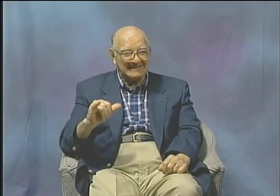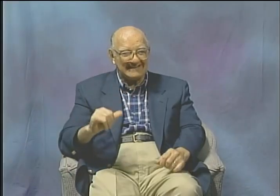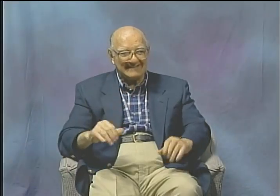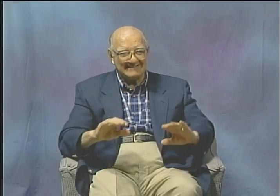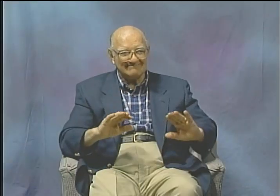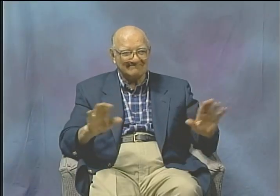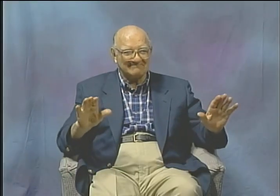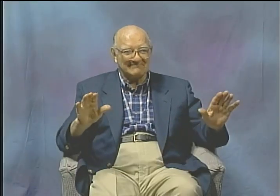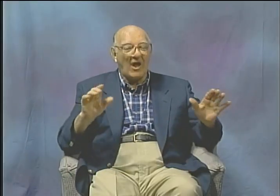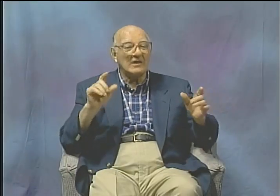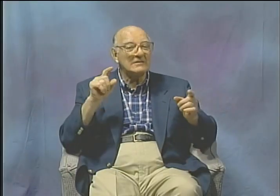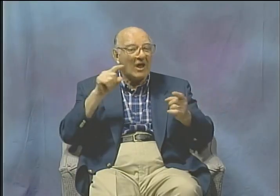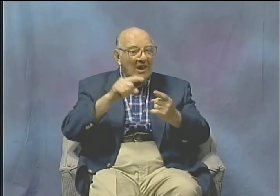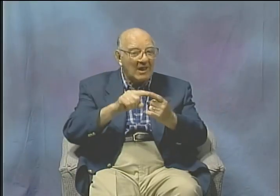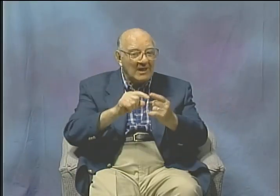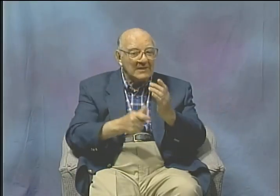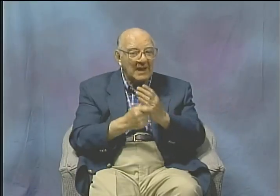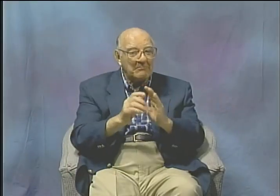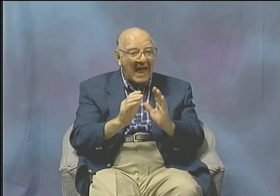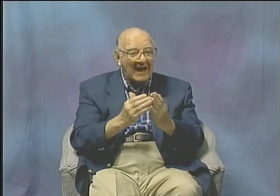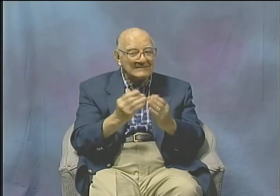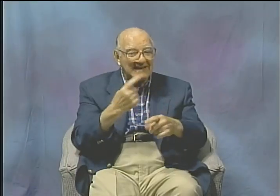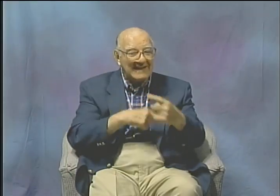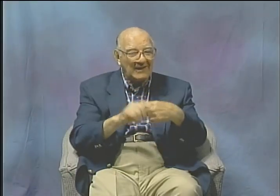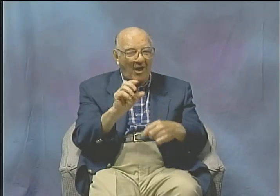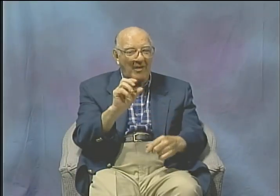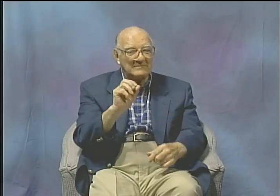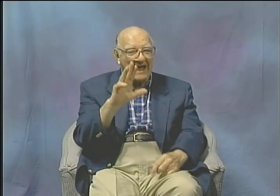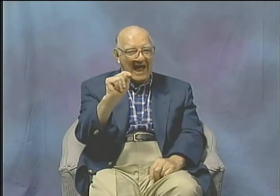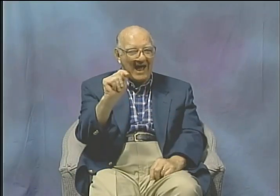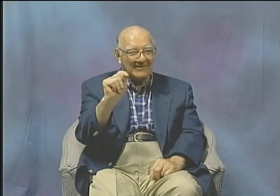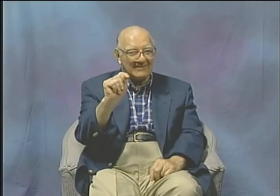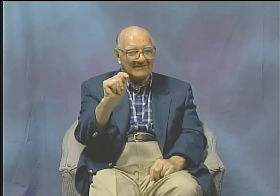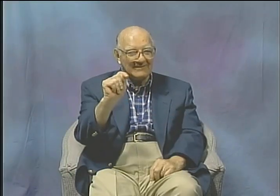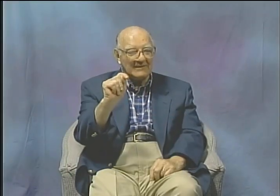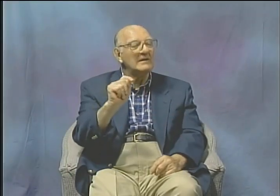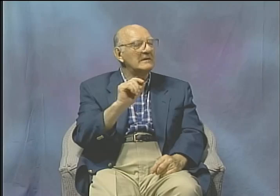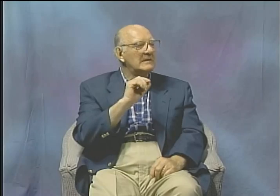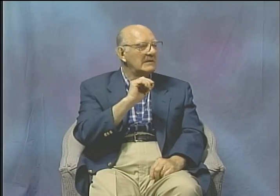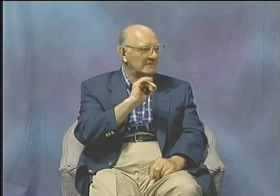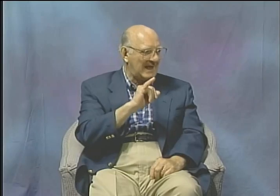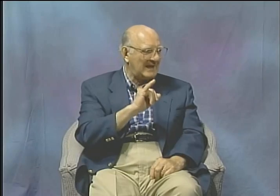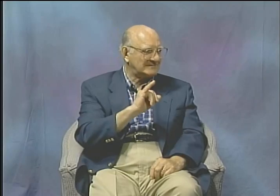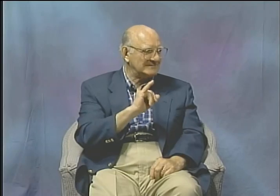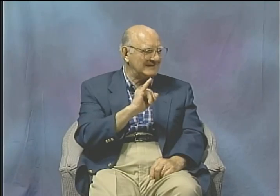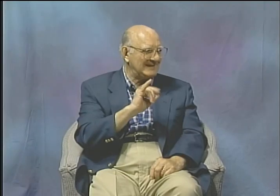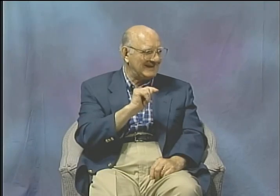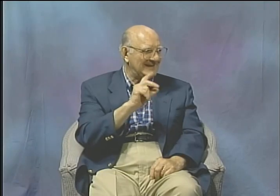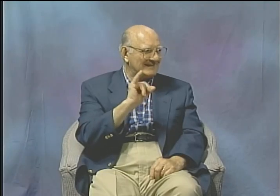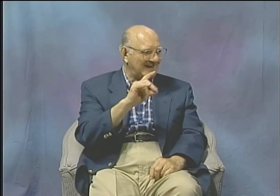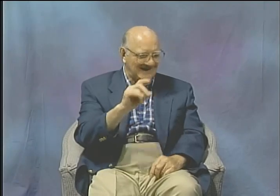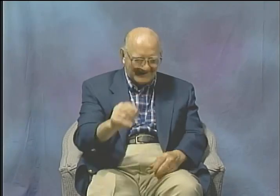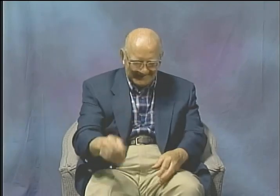secrecy until the magazine comes out. That's it dead.